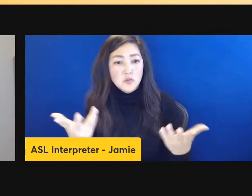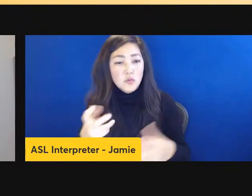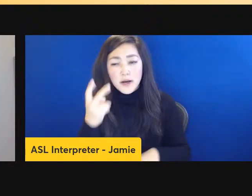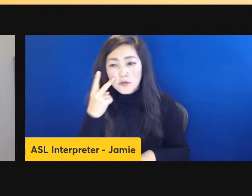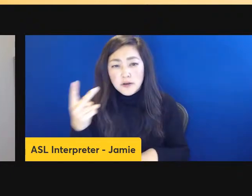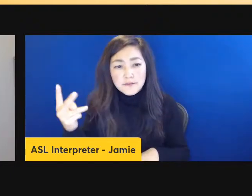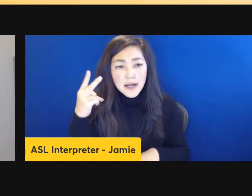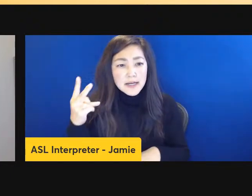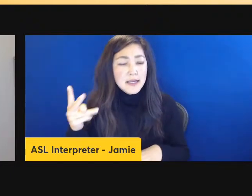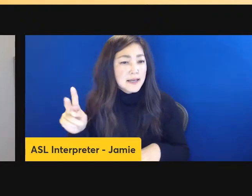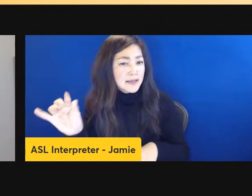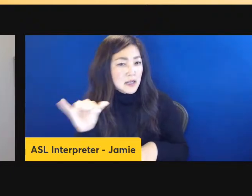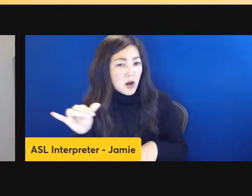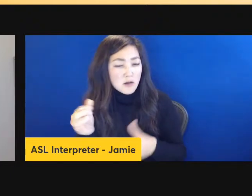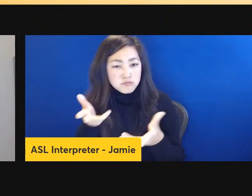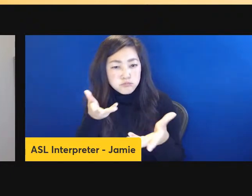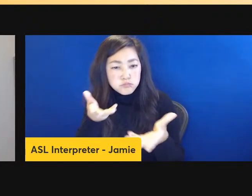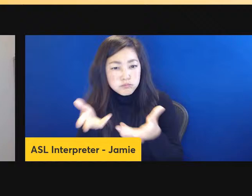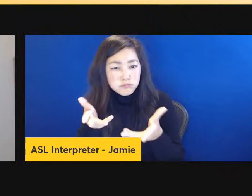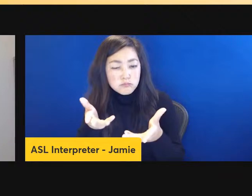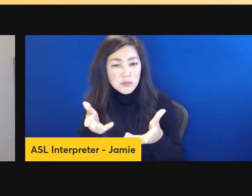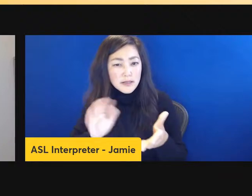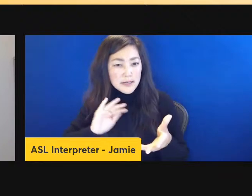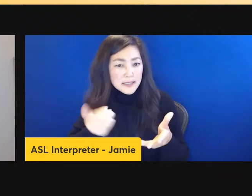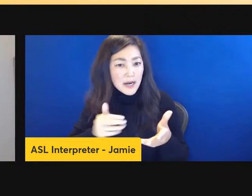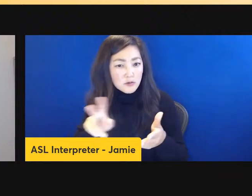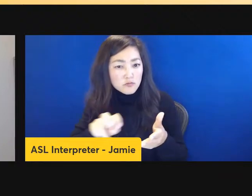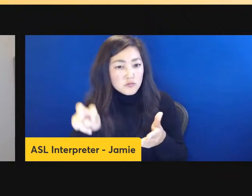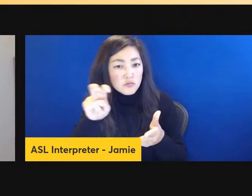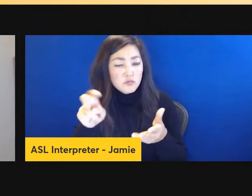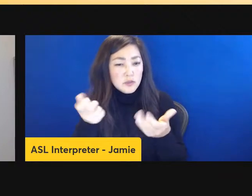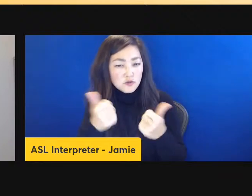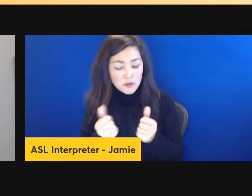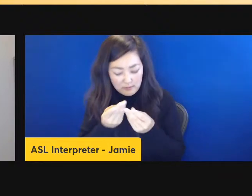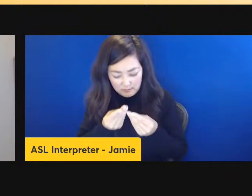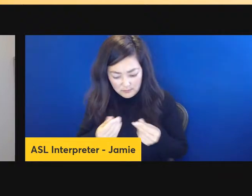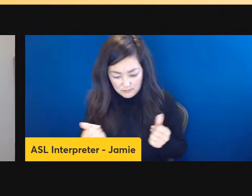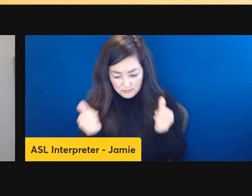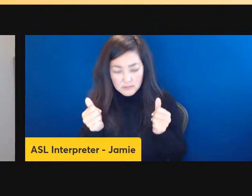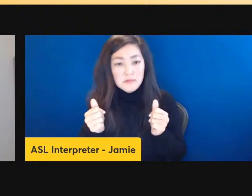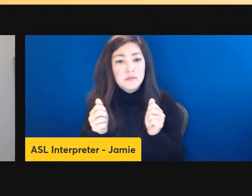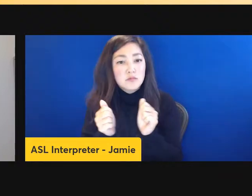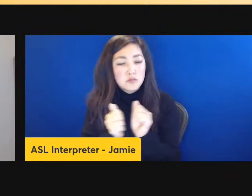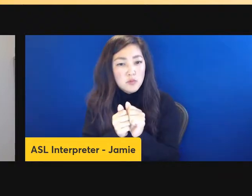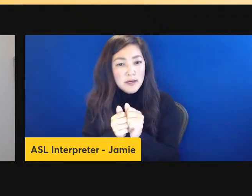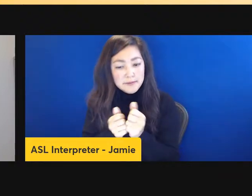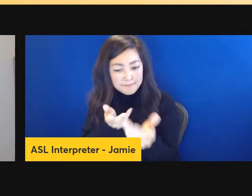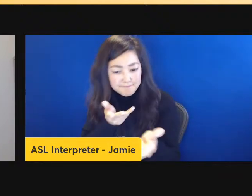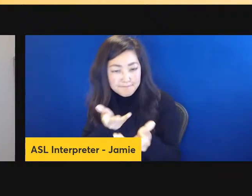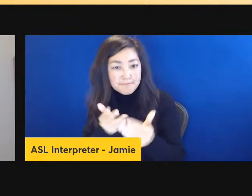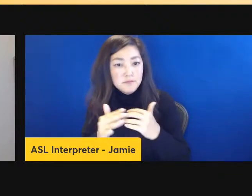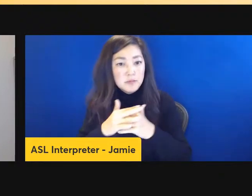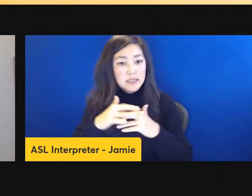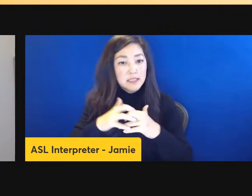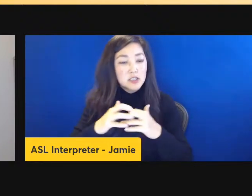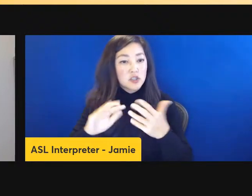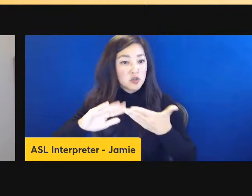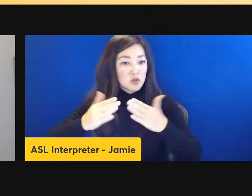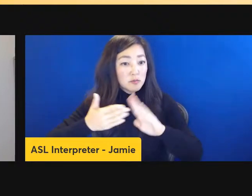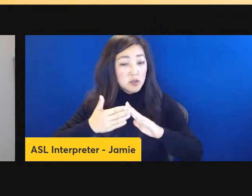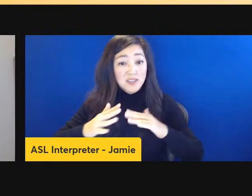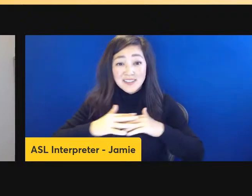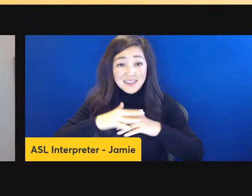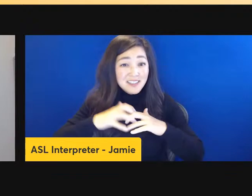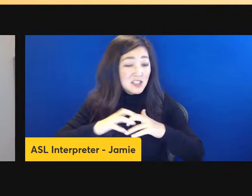and engaging in our own journeys of reconciliation with Indigenous communities. Indigenous peoples